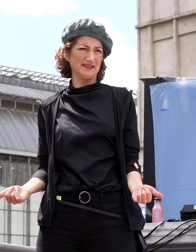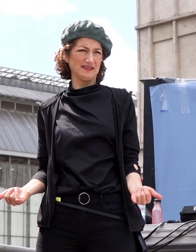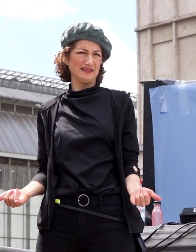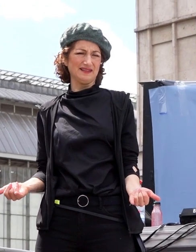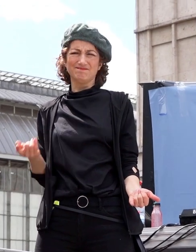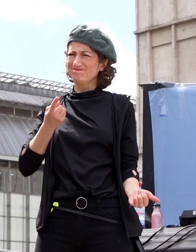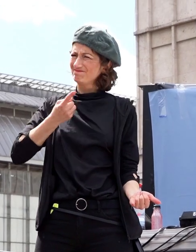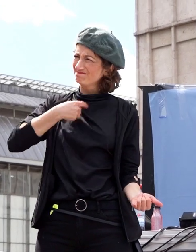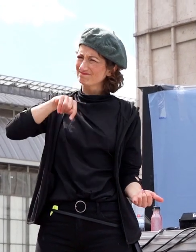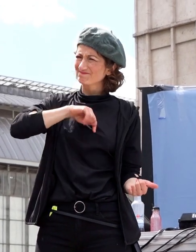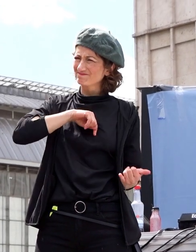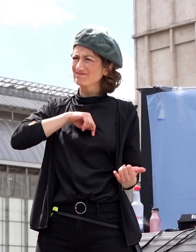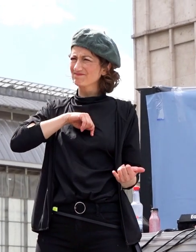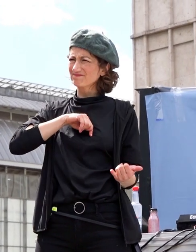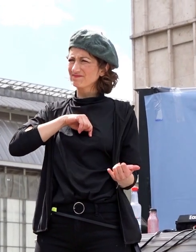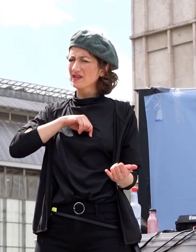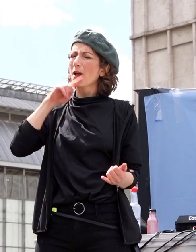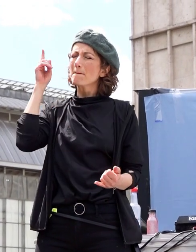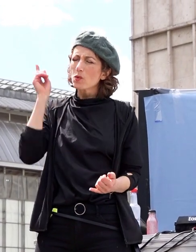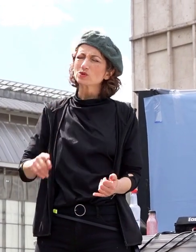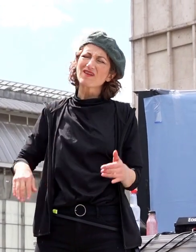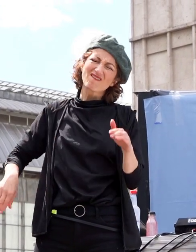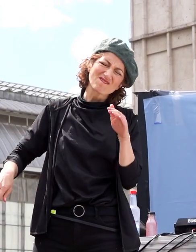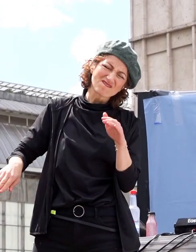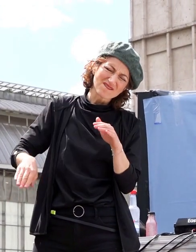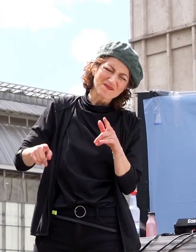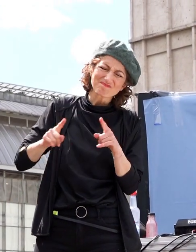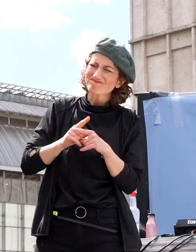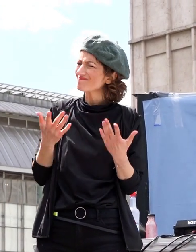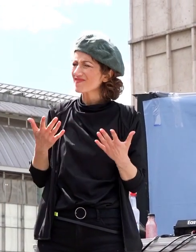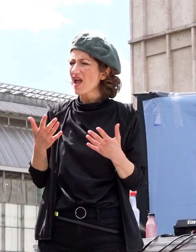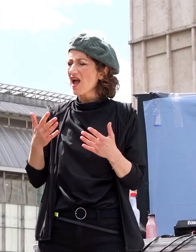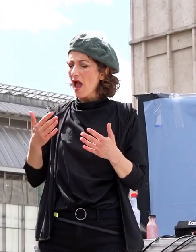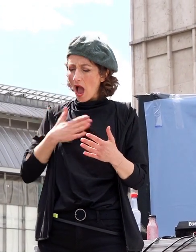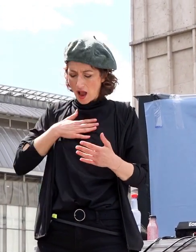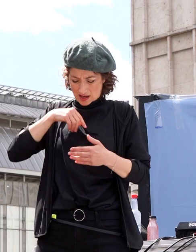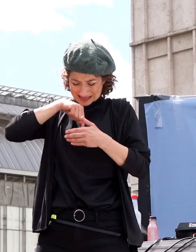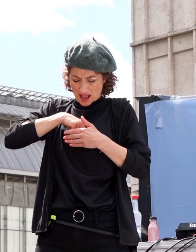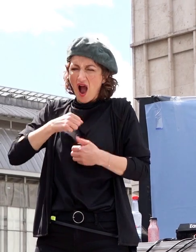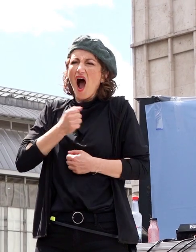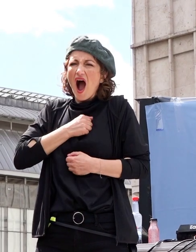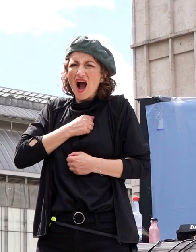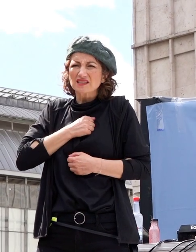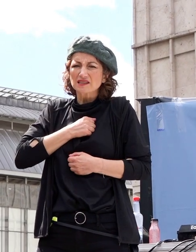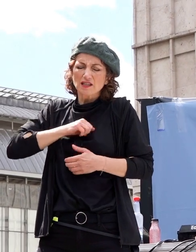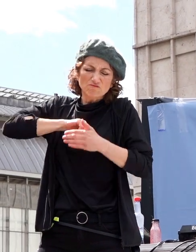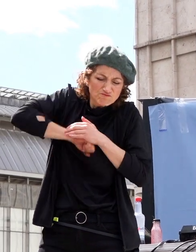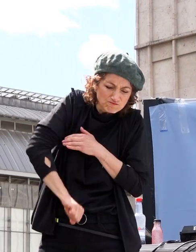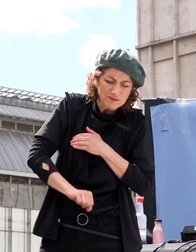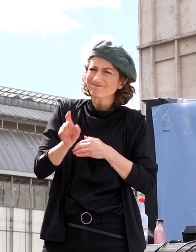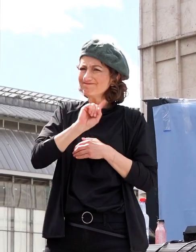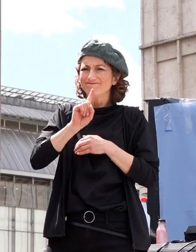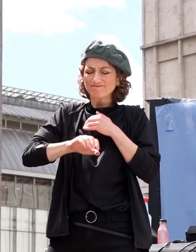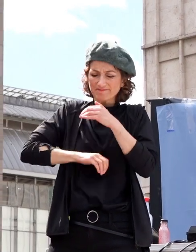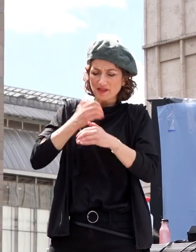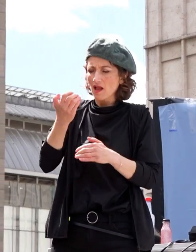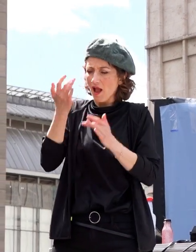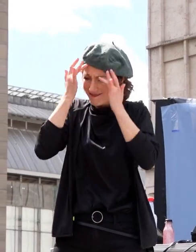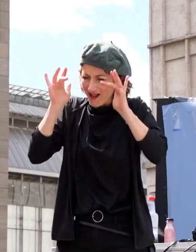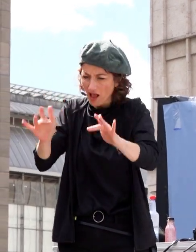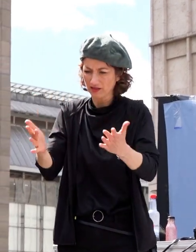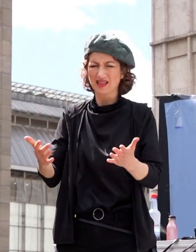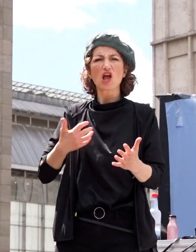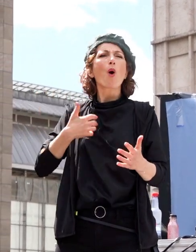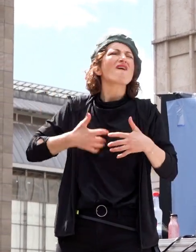How do we fully acknowledge our fear, our rage? How